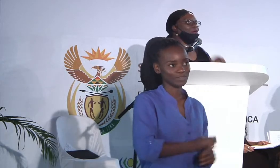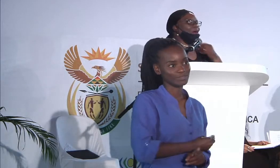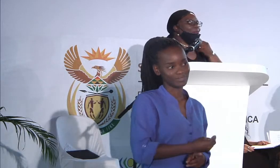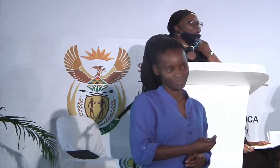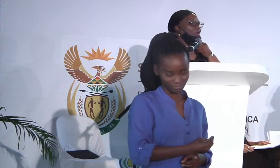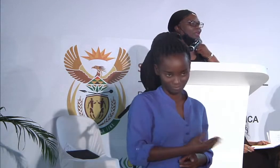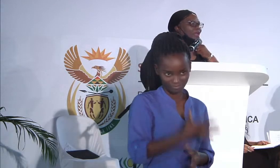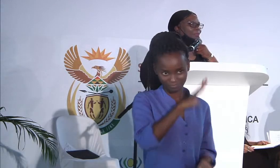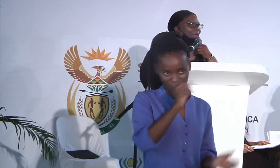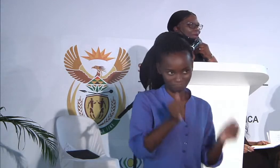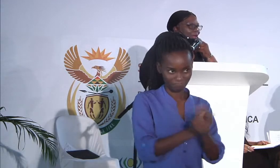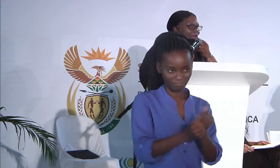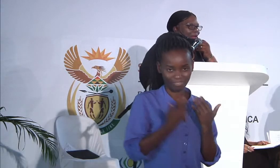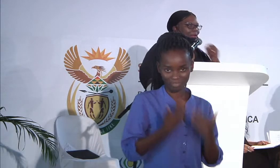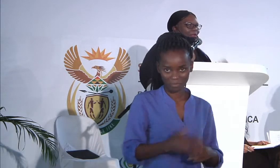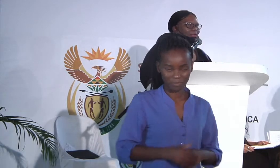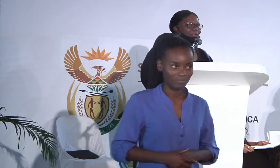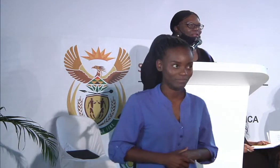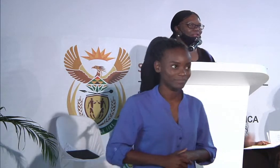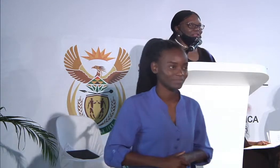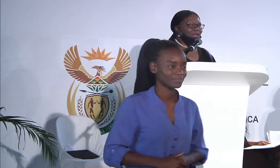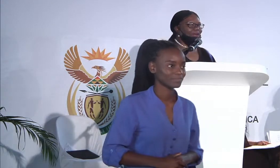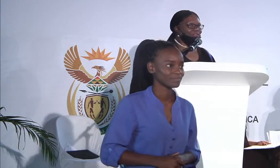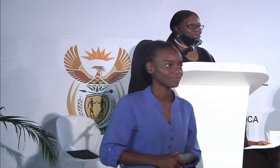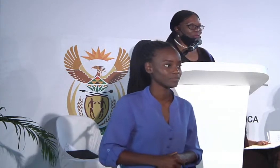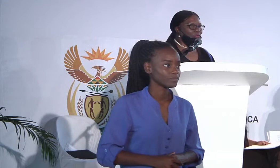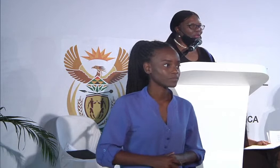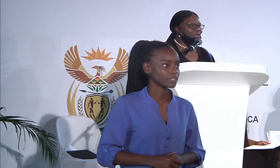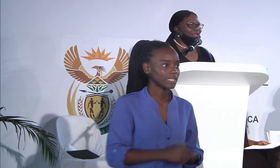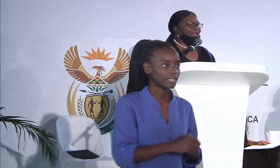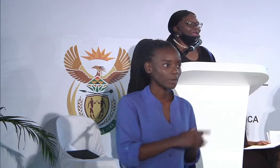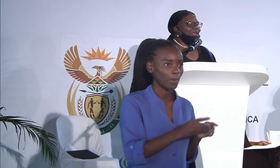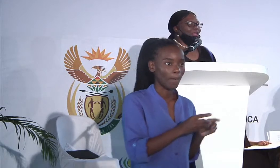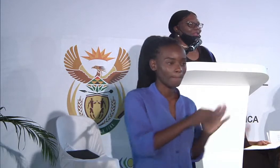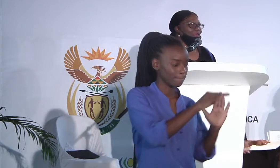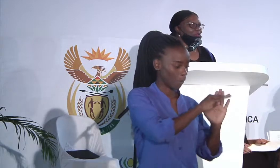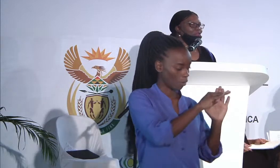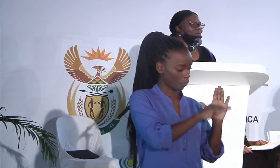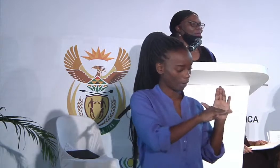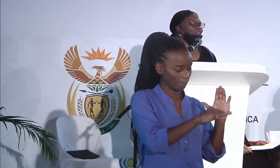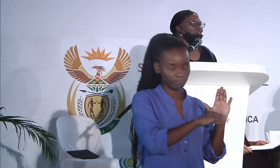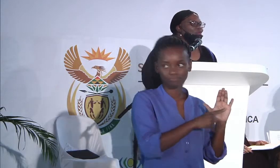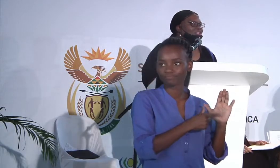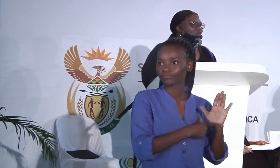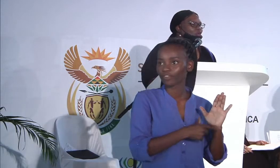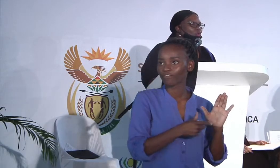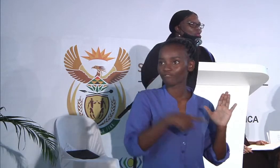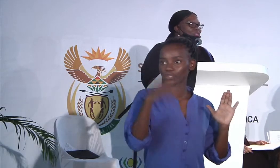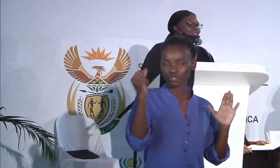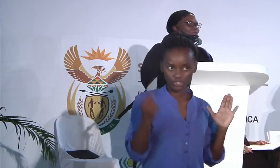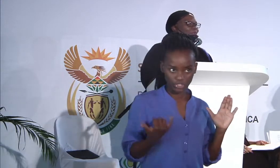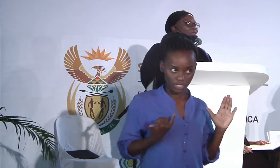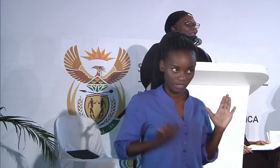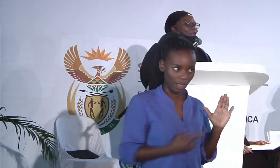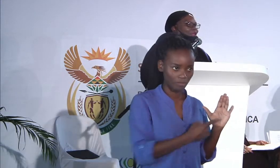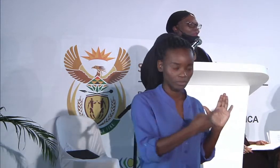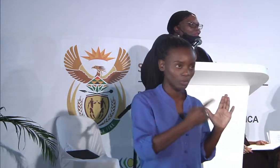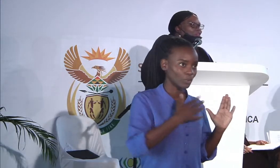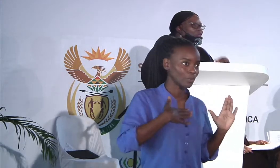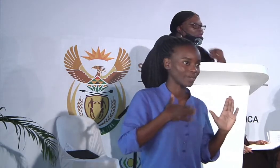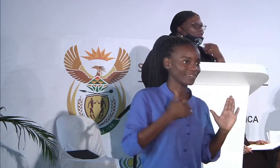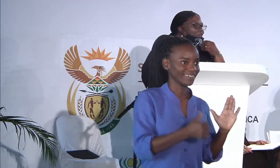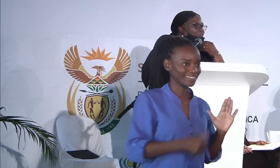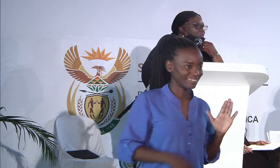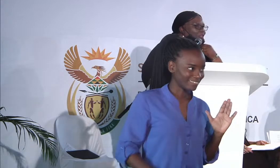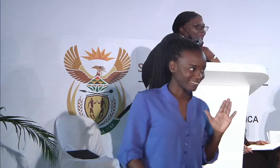our program this afternoon, and thank you very much. You were so good. Even those